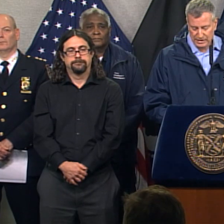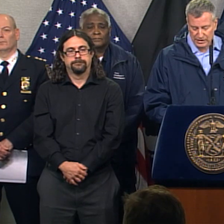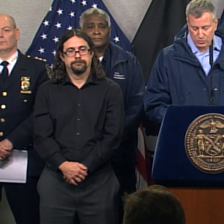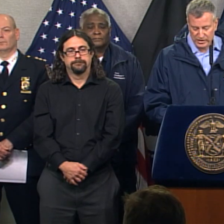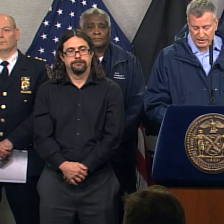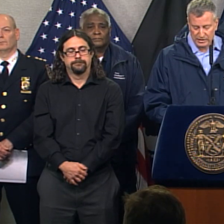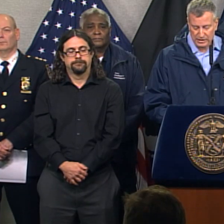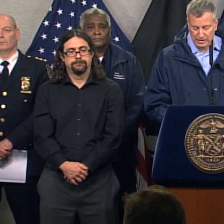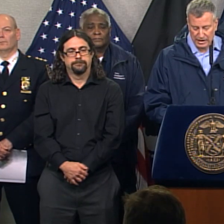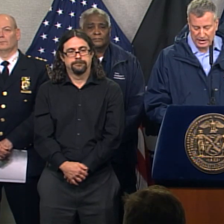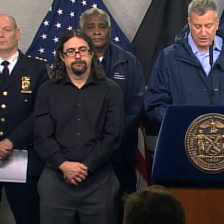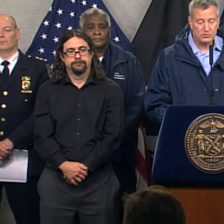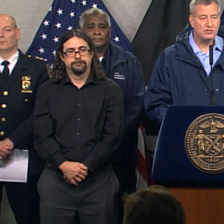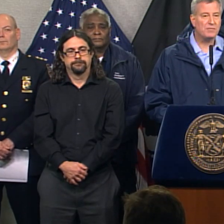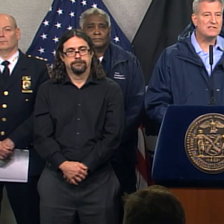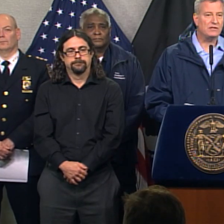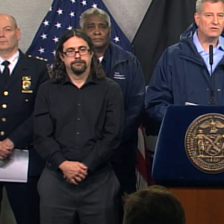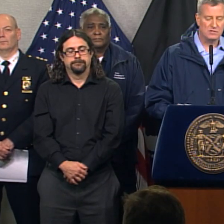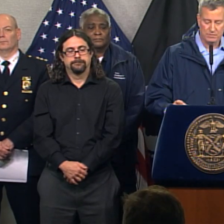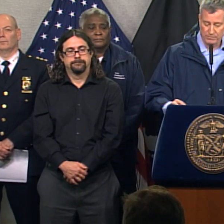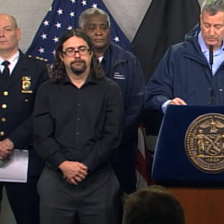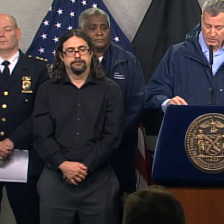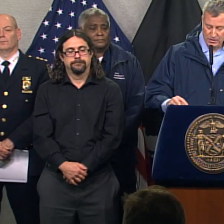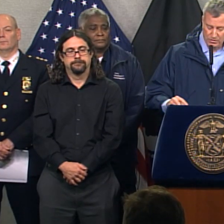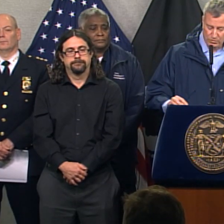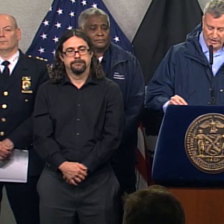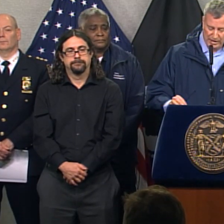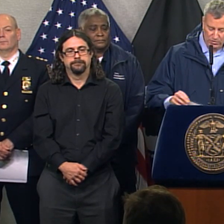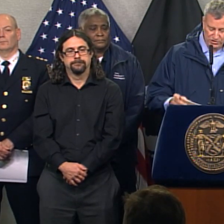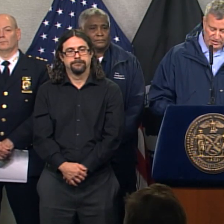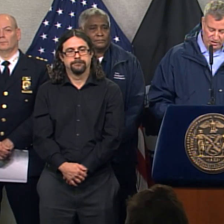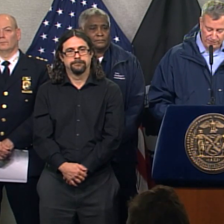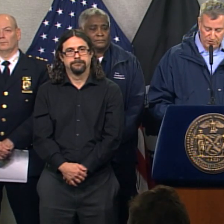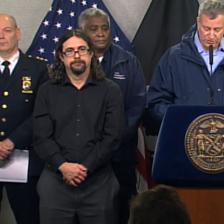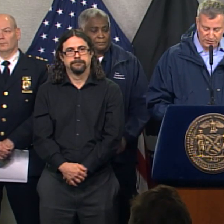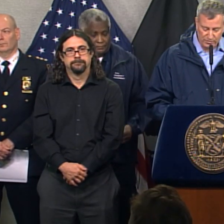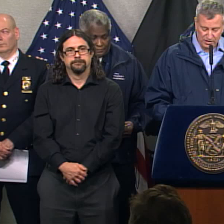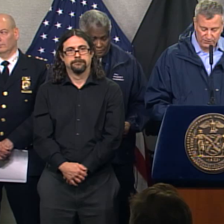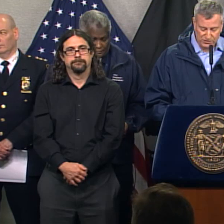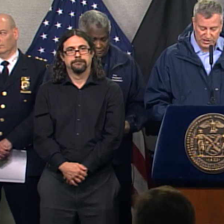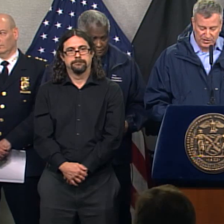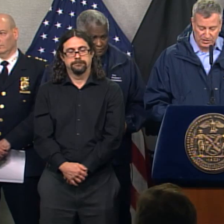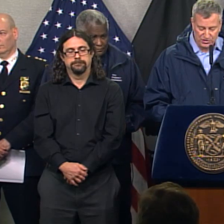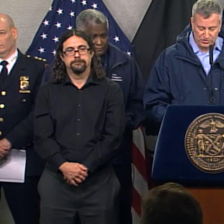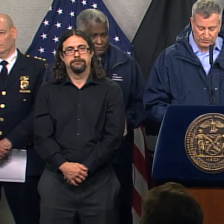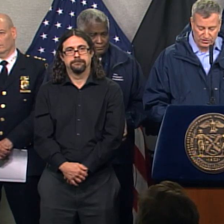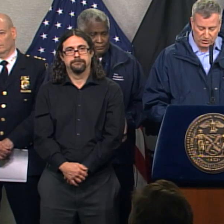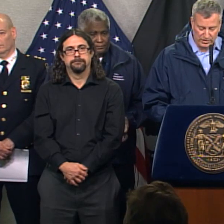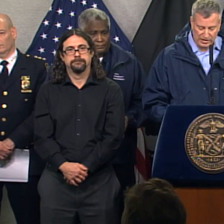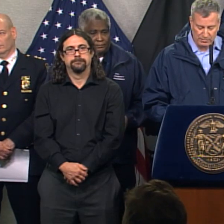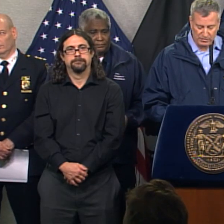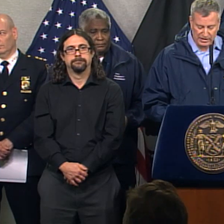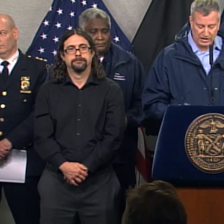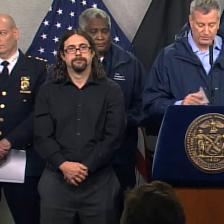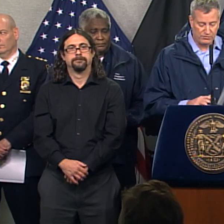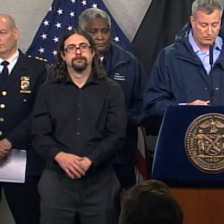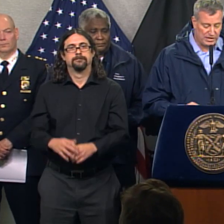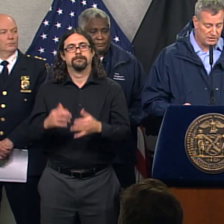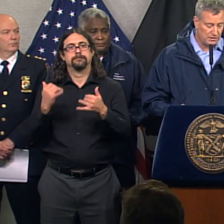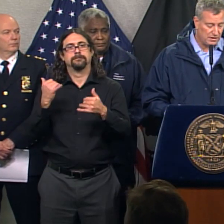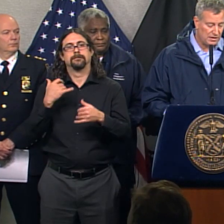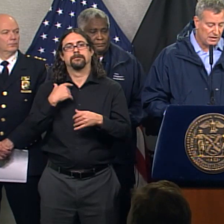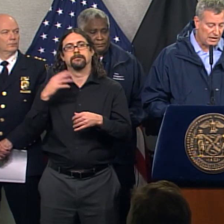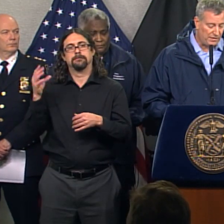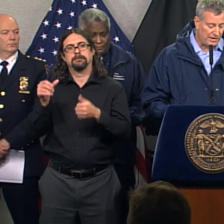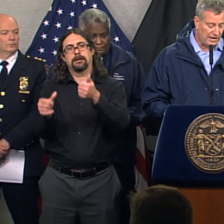Cuídense y cuiden a sus vecinos. With that, I want you to hear first from our First Deputy Commissioner for OEM, Calvin